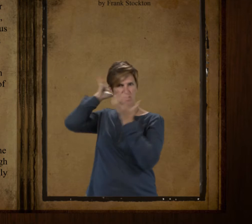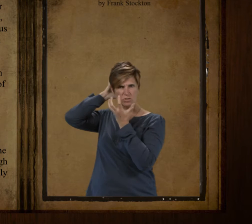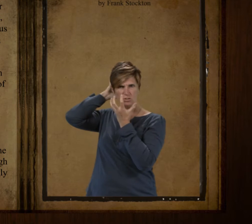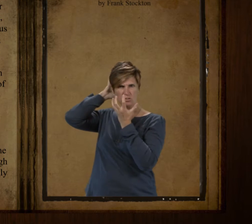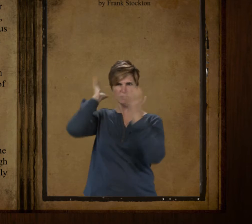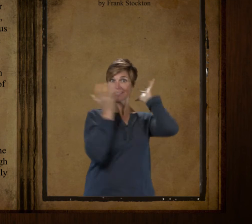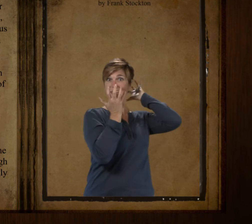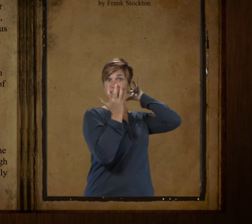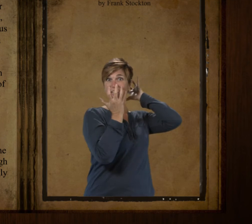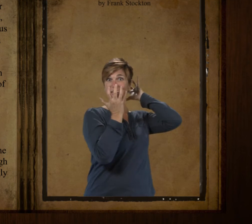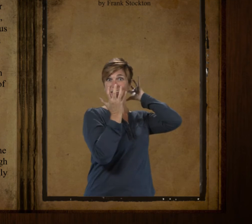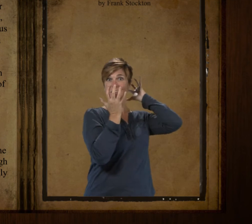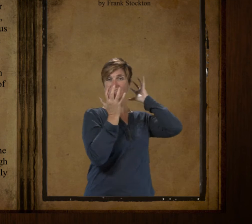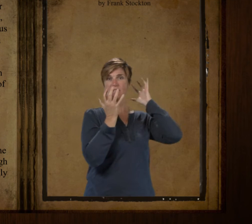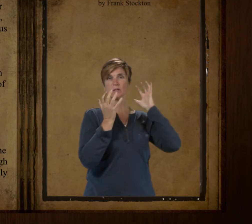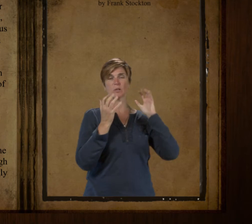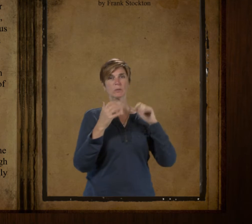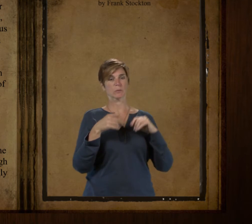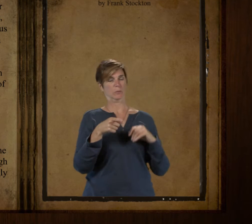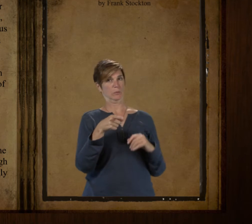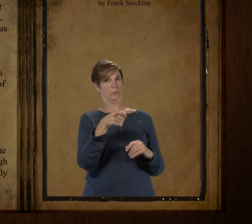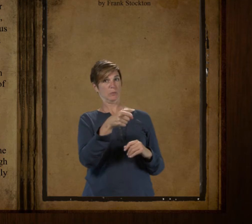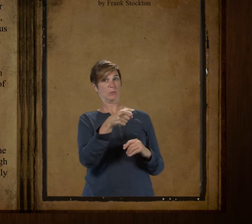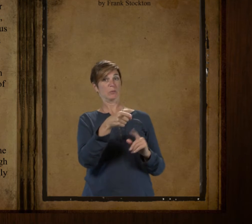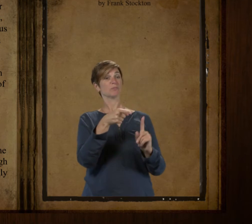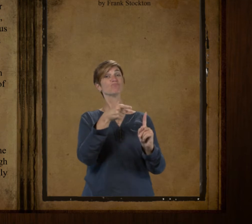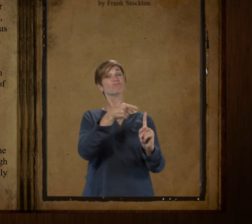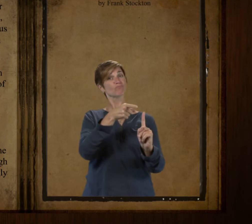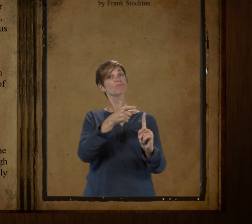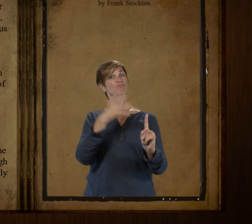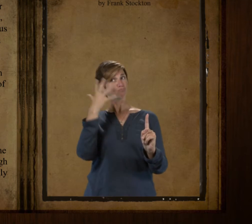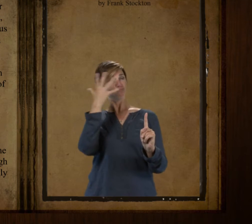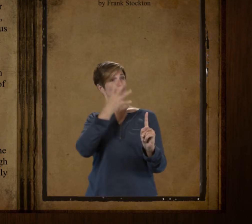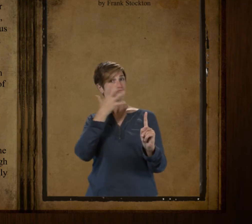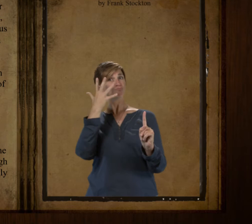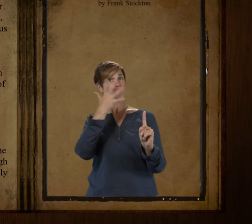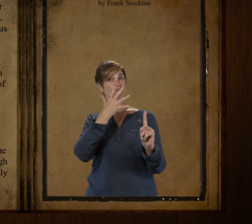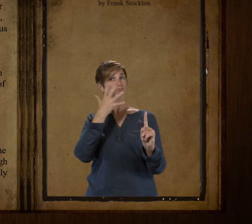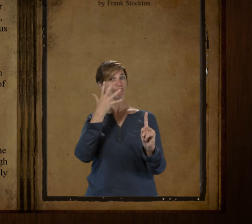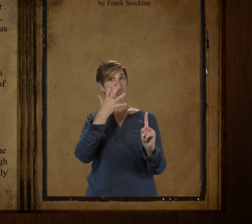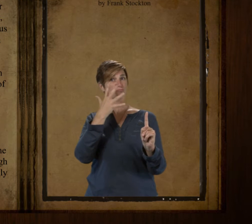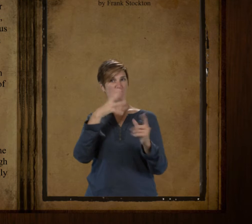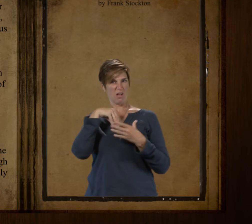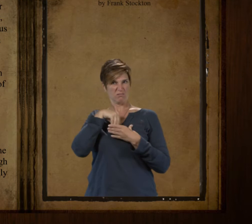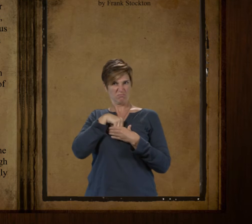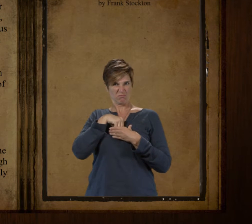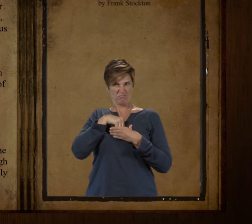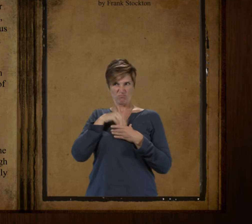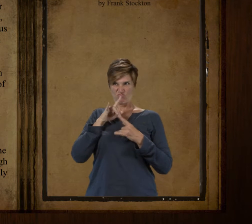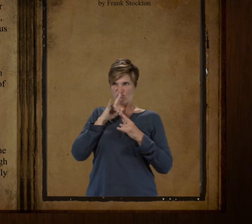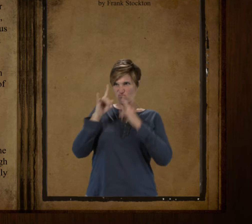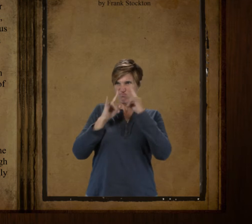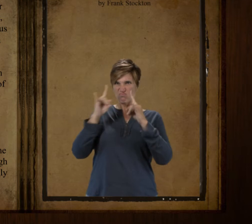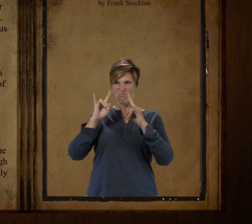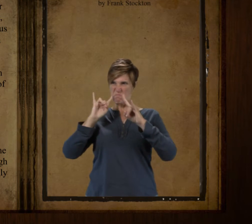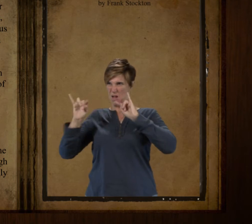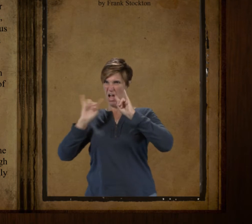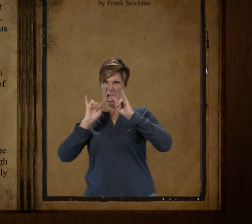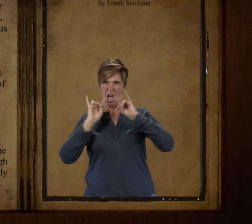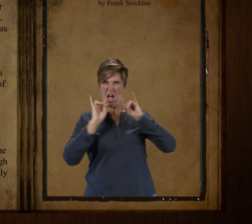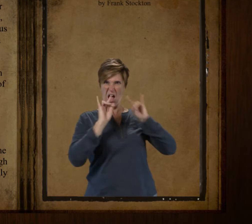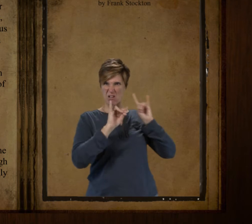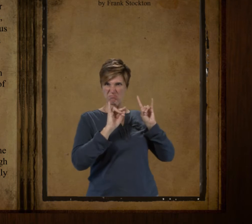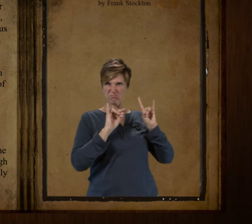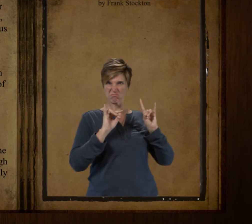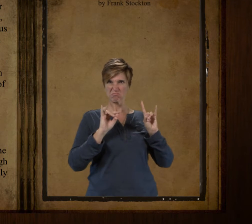eye, and was loved by him above all humanity. Among his courtiers was a young man